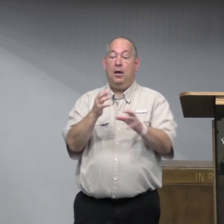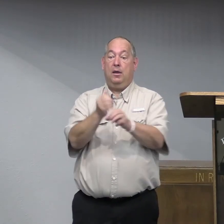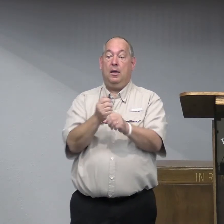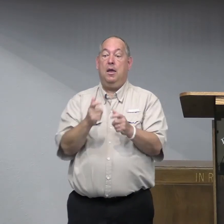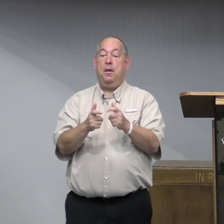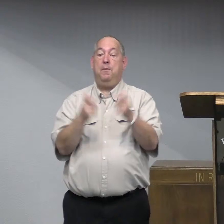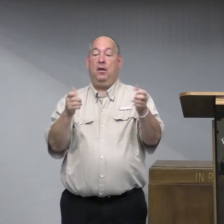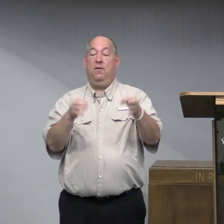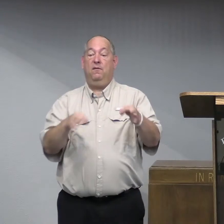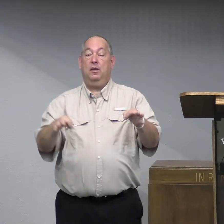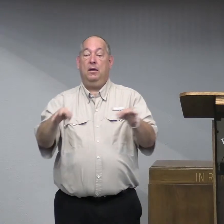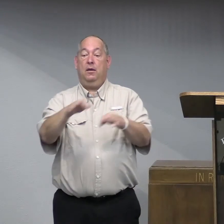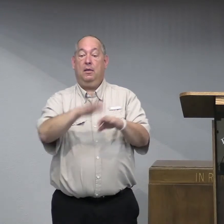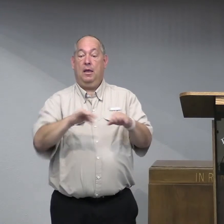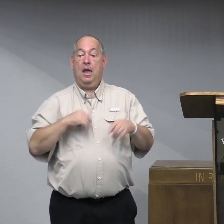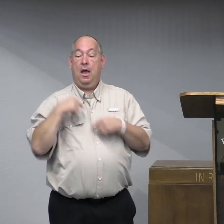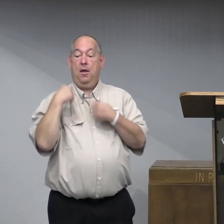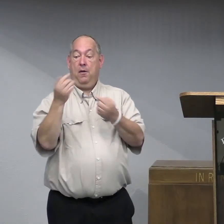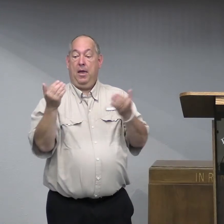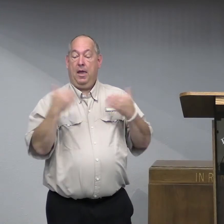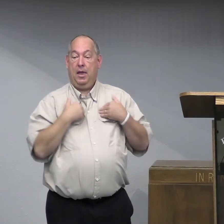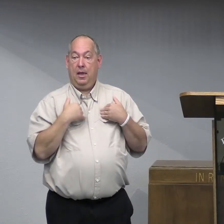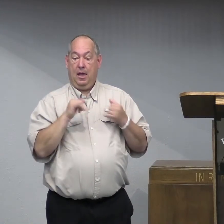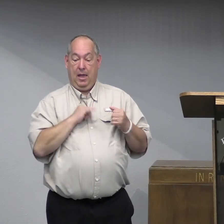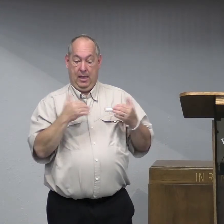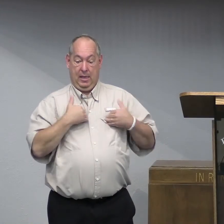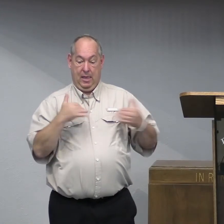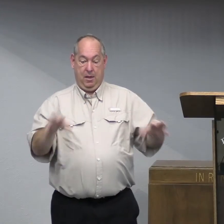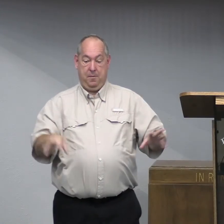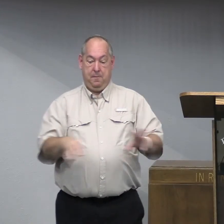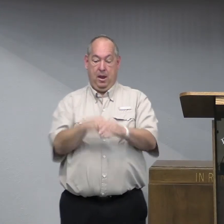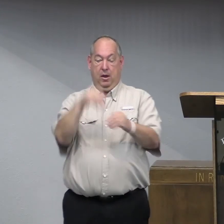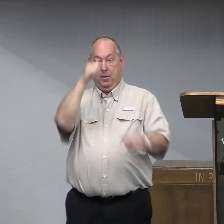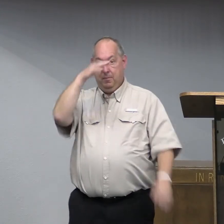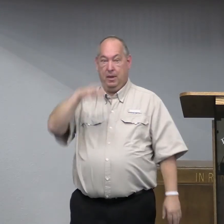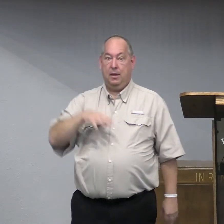bigger field than I once had. I'm now a married man.